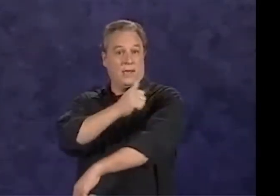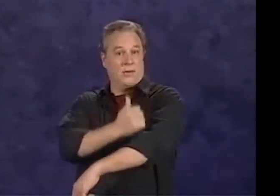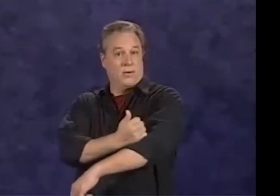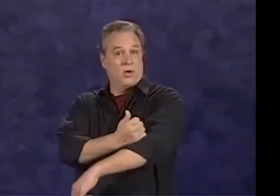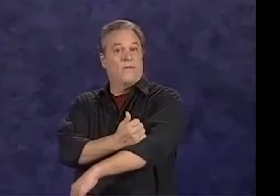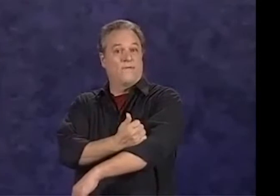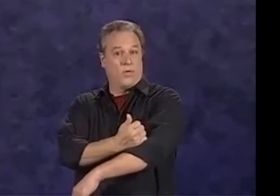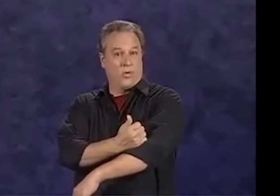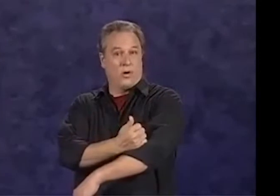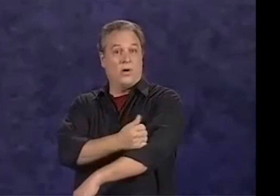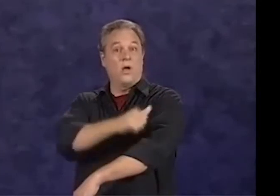for authority.